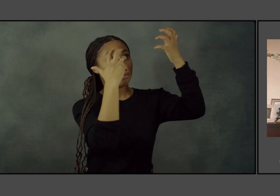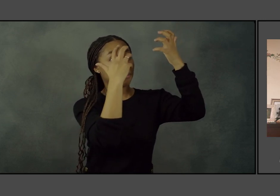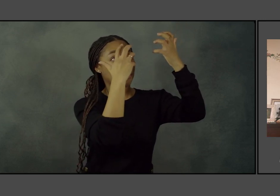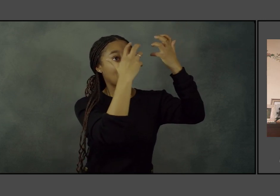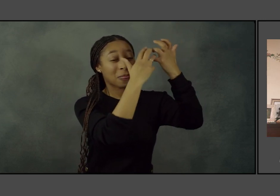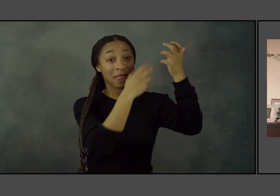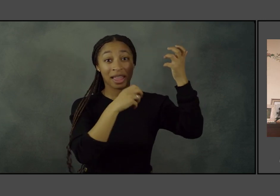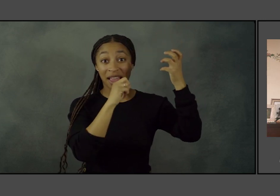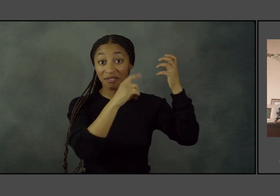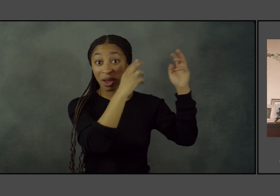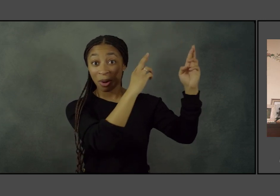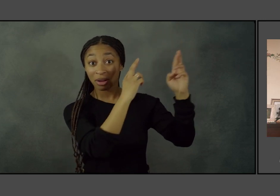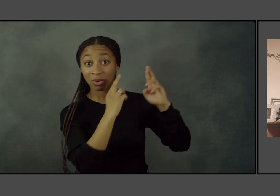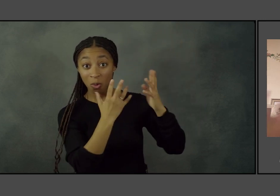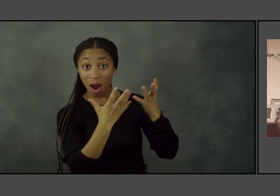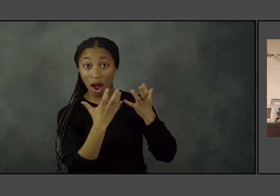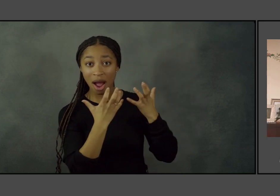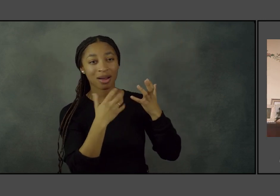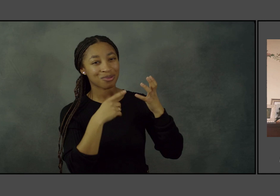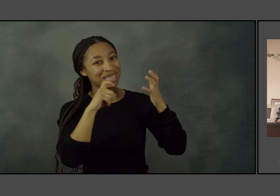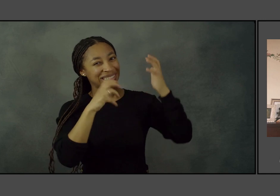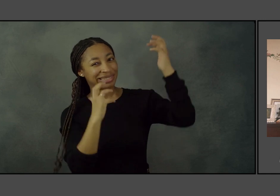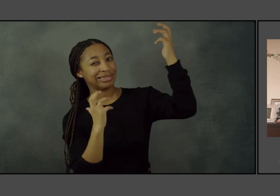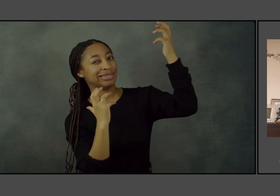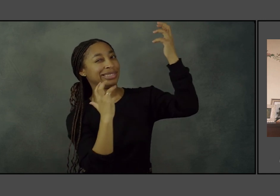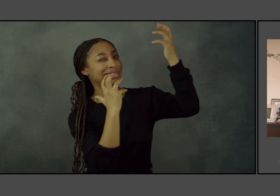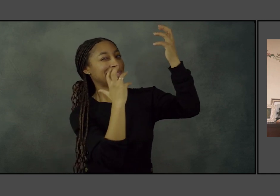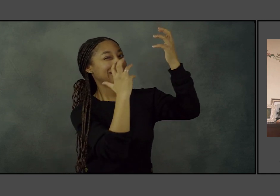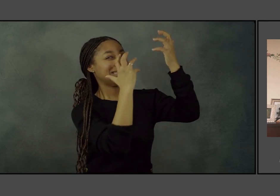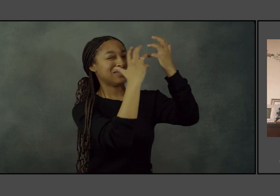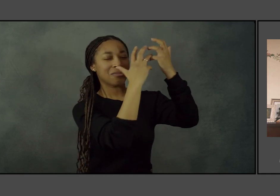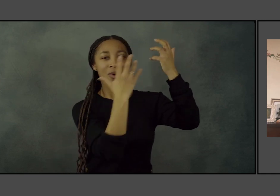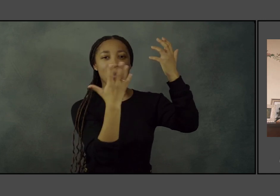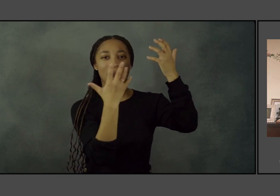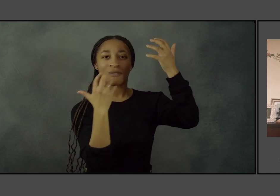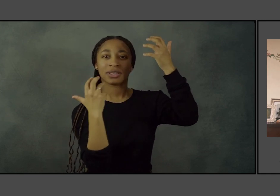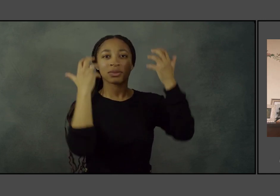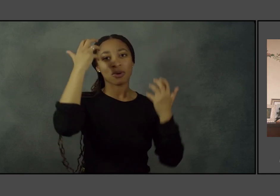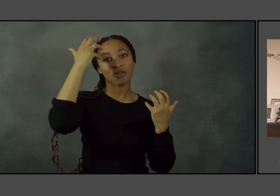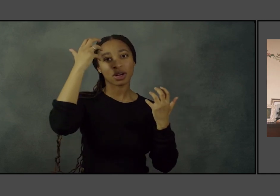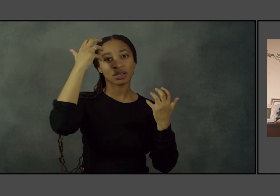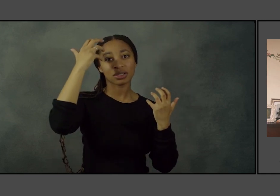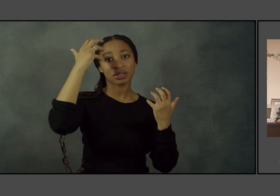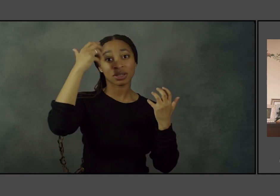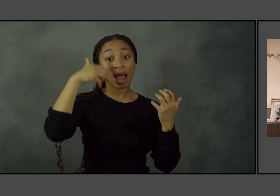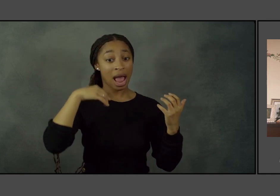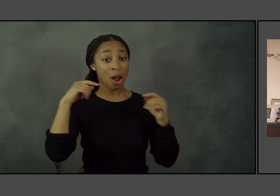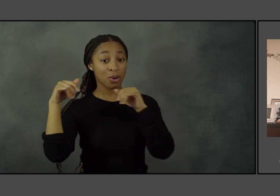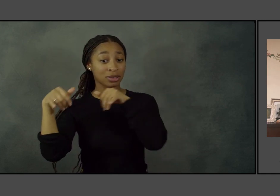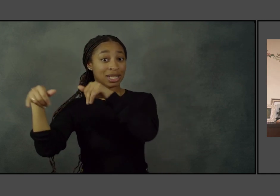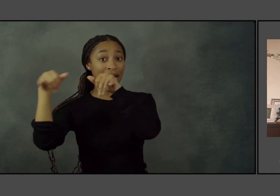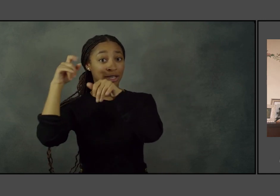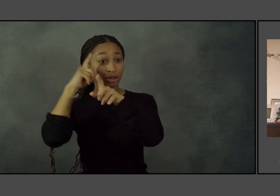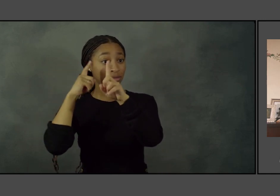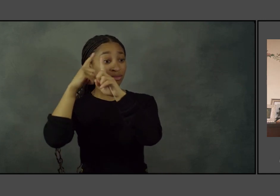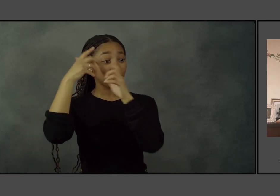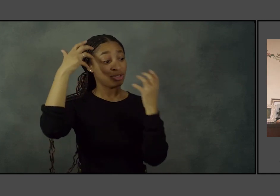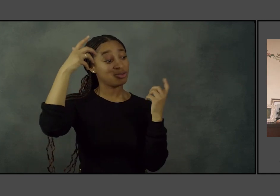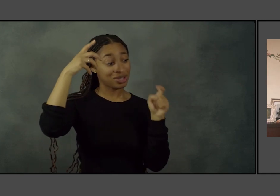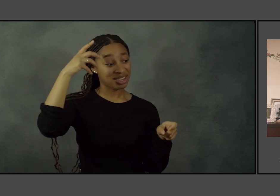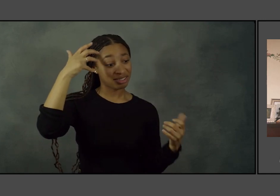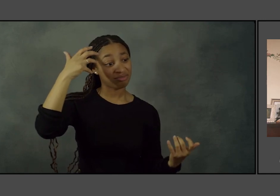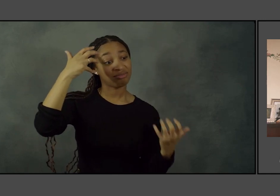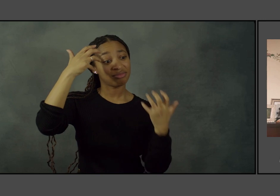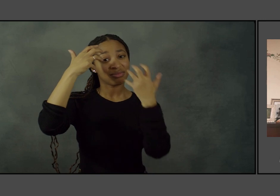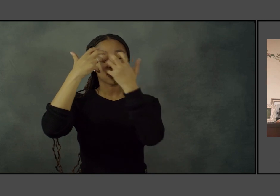what happens when it works the other way and people that are listening to the music or teaching the music